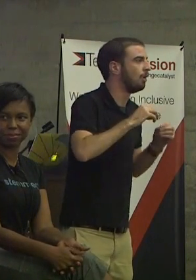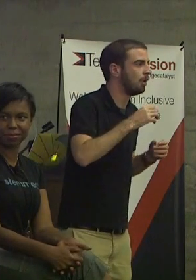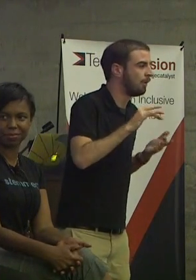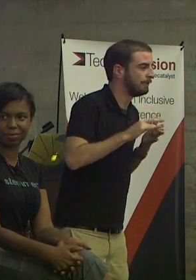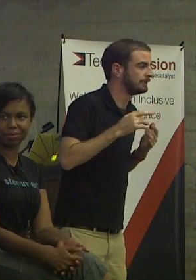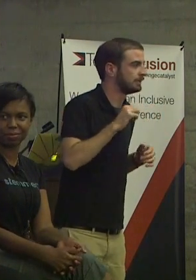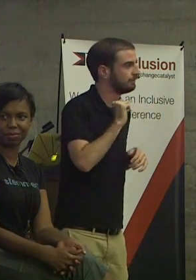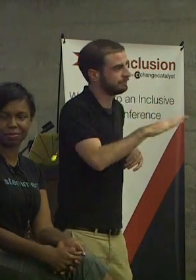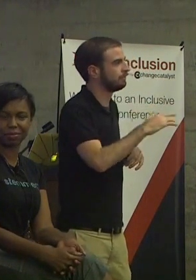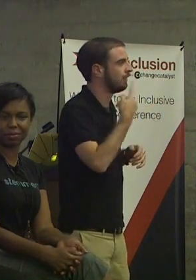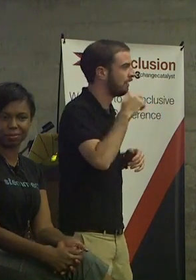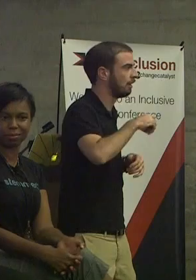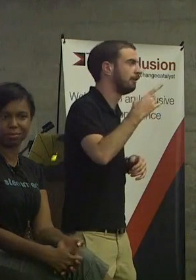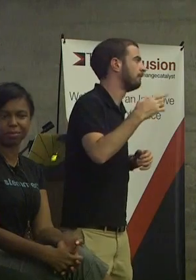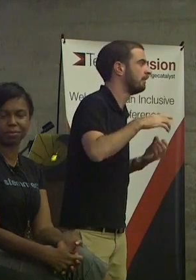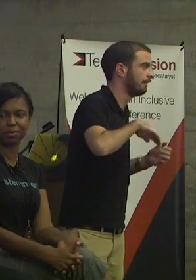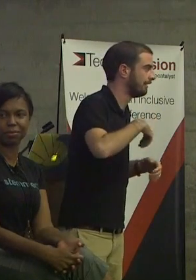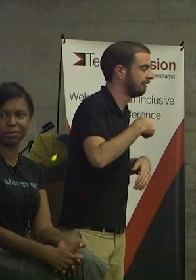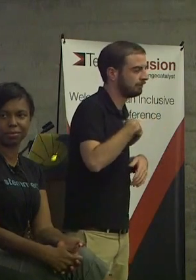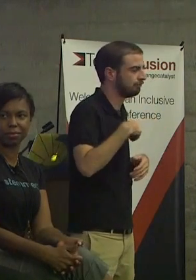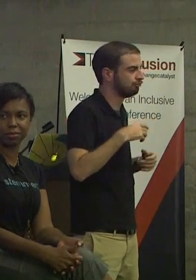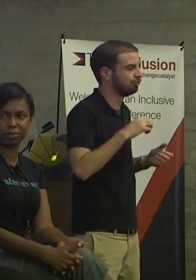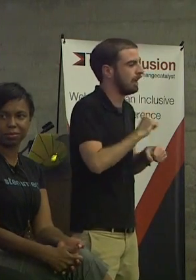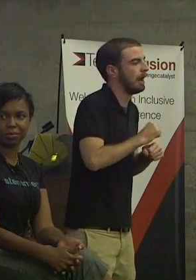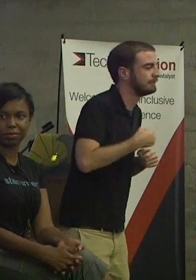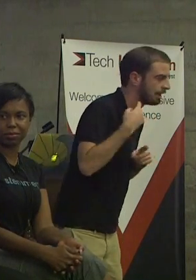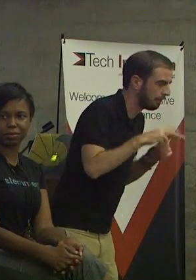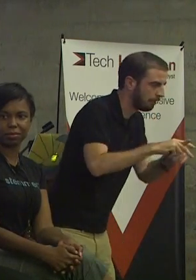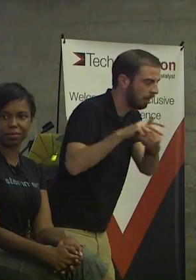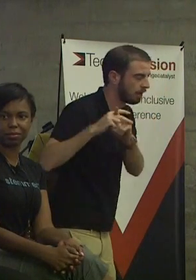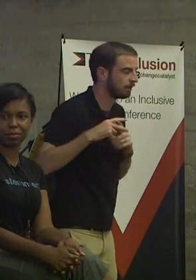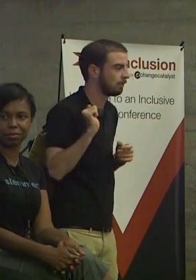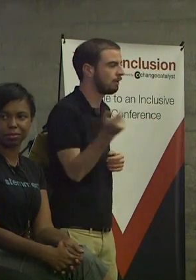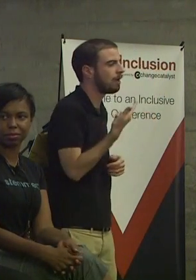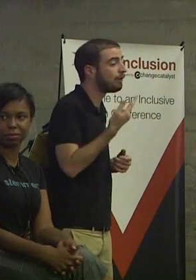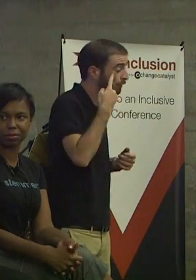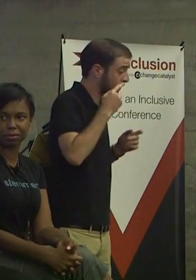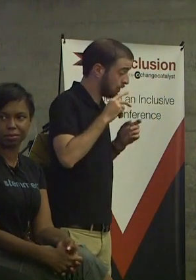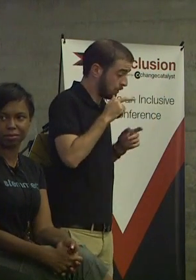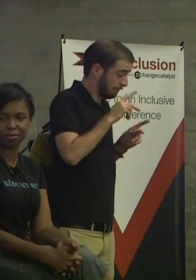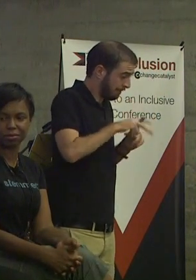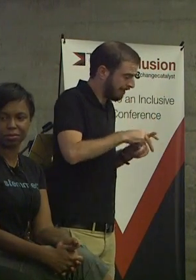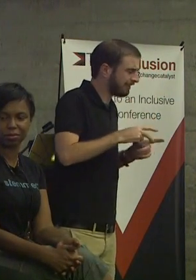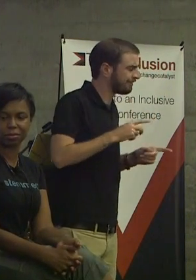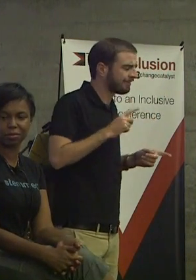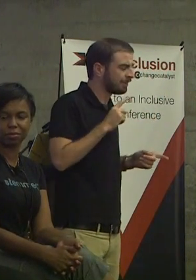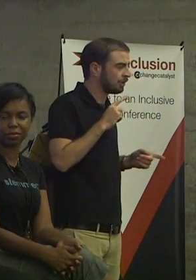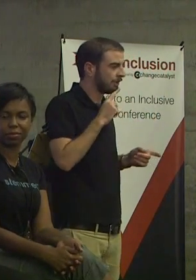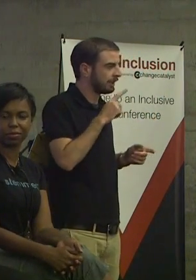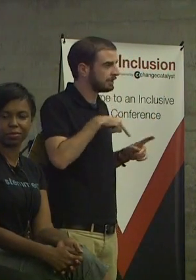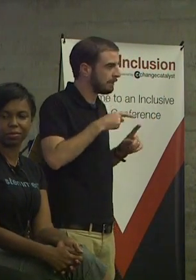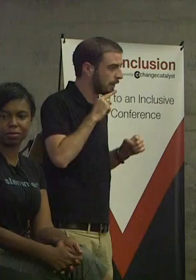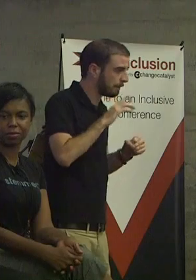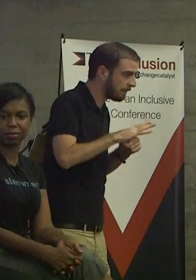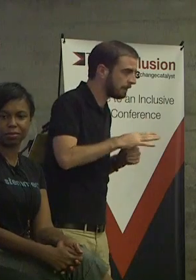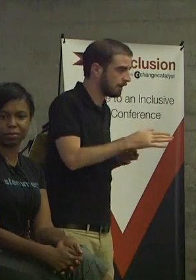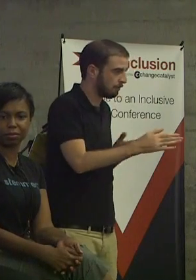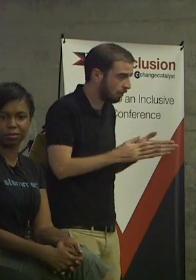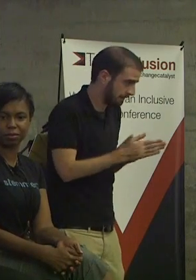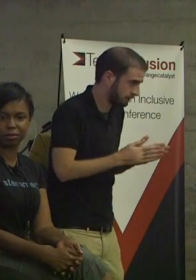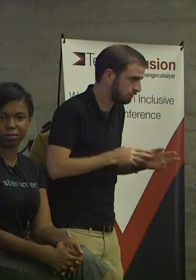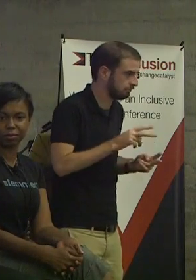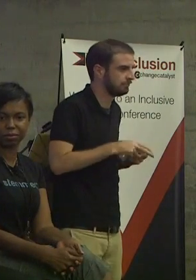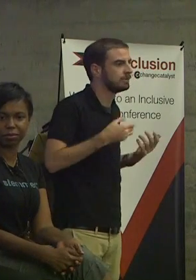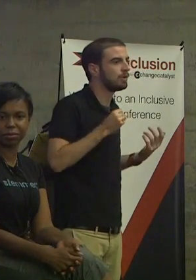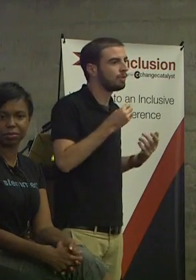the 100th job that I'm applying to. So for an applicant, it's about being committed and motivated. So we're trying to use design